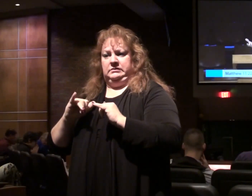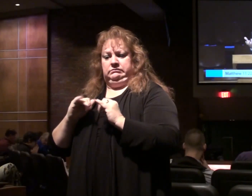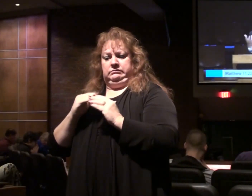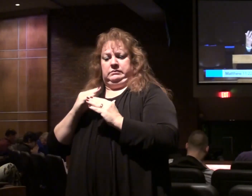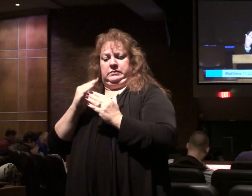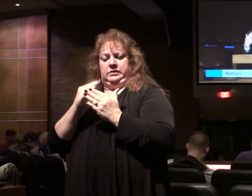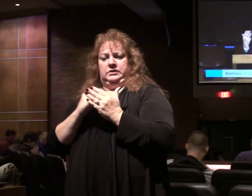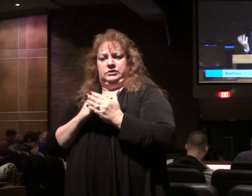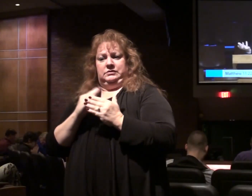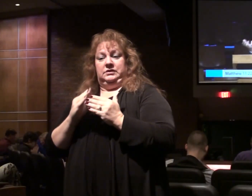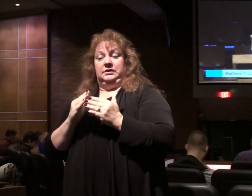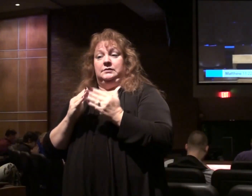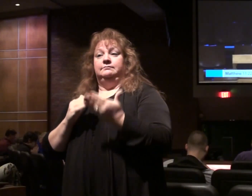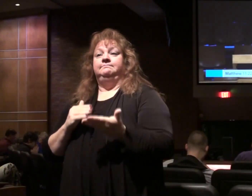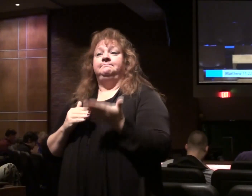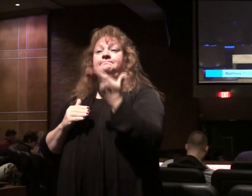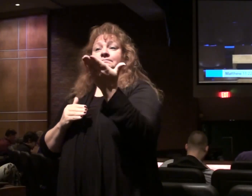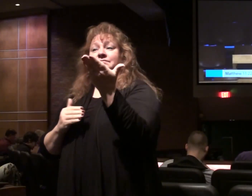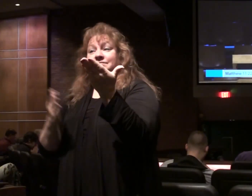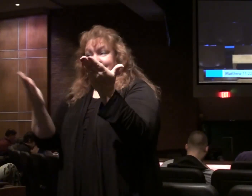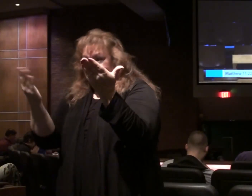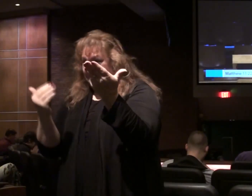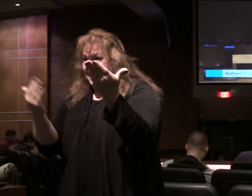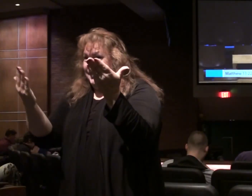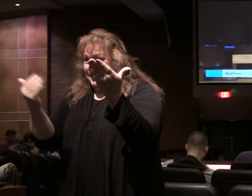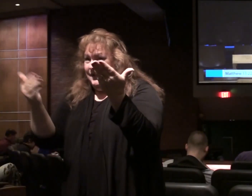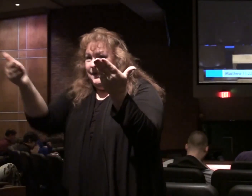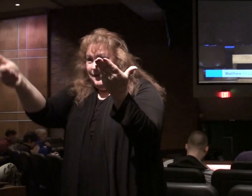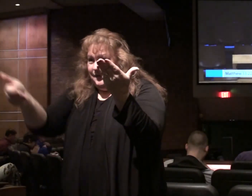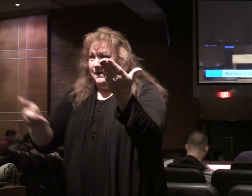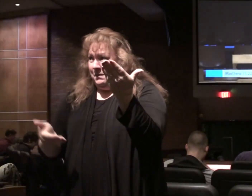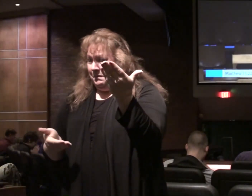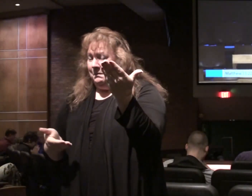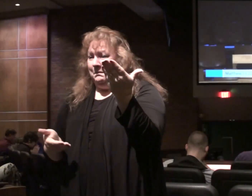chapter, he still offers a gracious invitation to come to him.